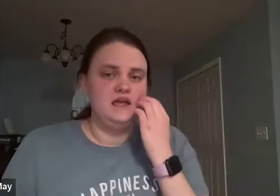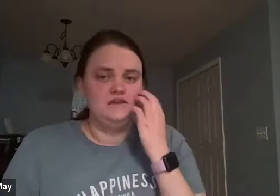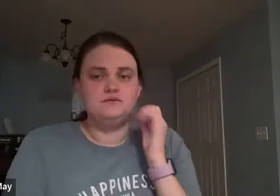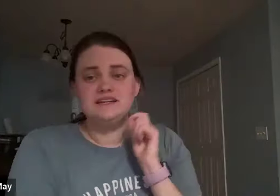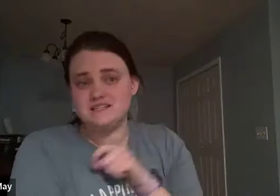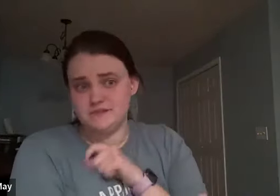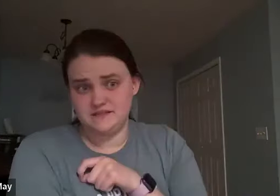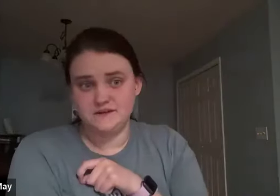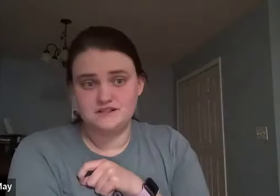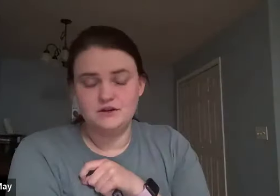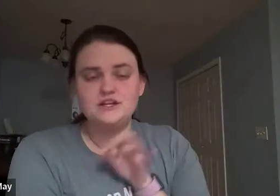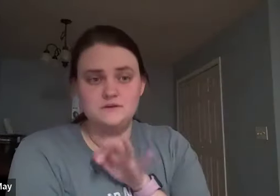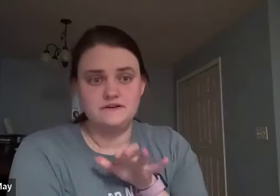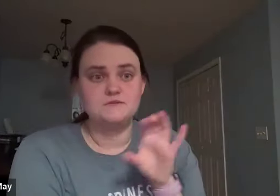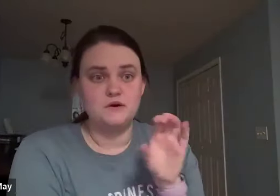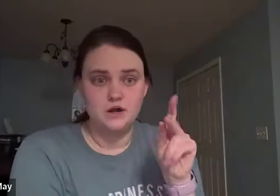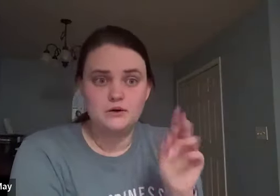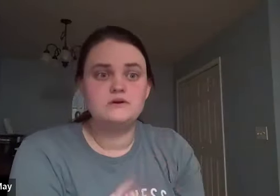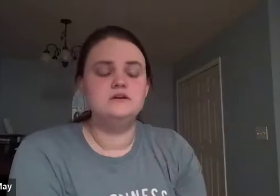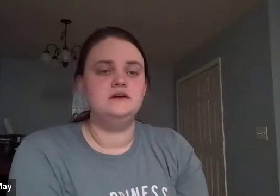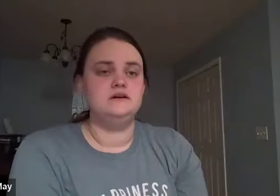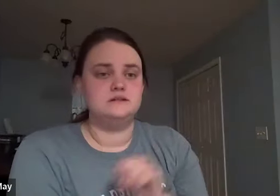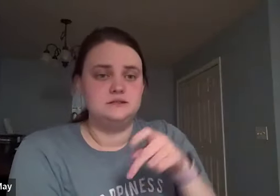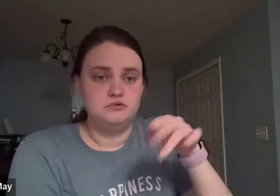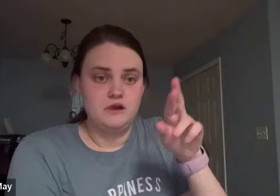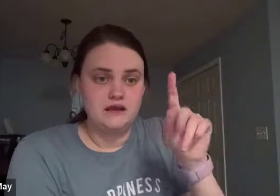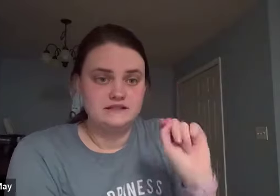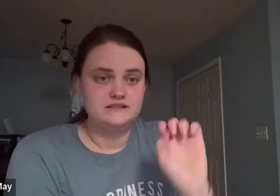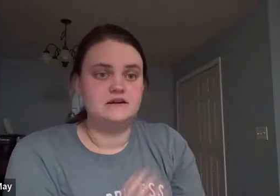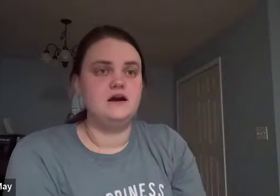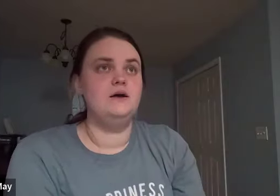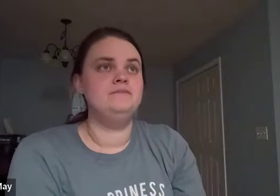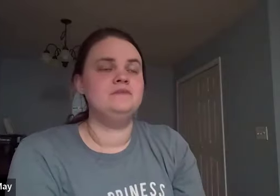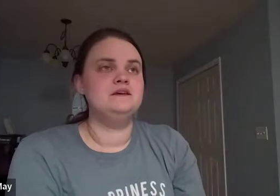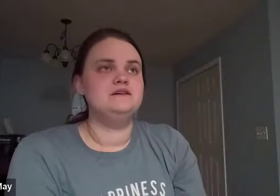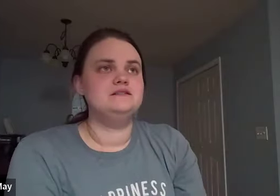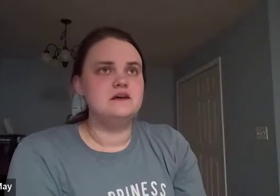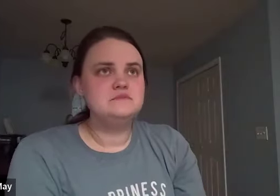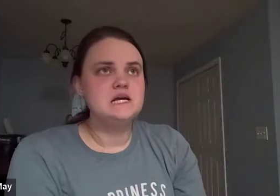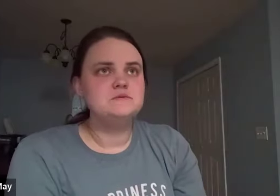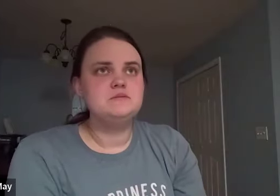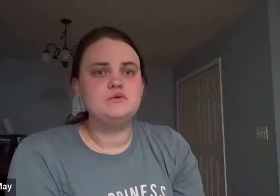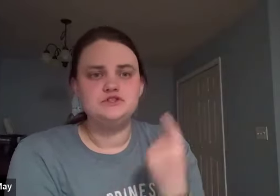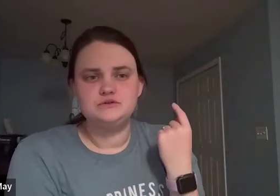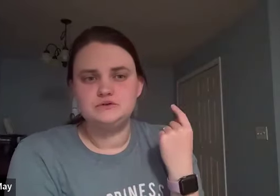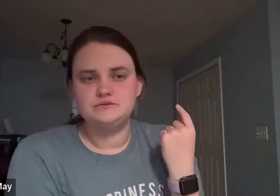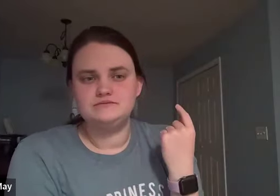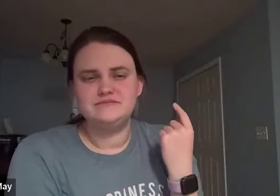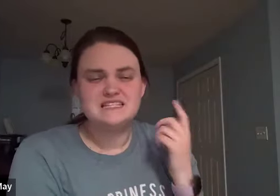If you were to get specific on soda, you would fingerspell Coke, Sprite. Sometimes people will do this. I